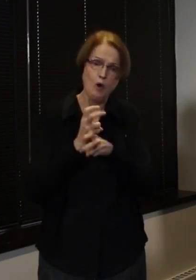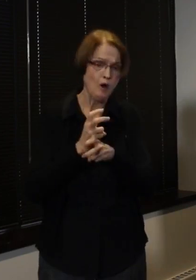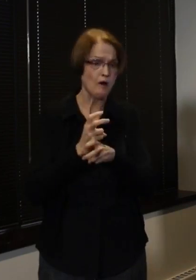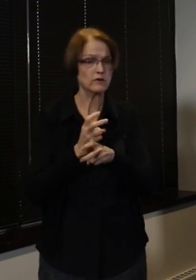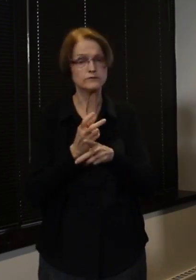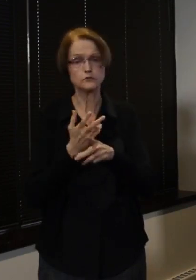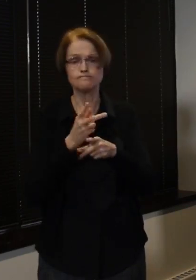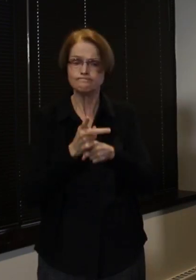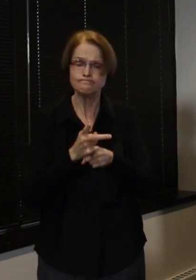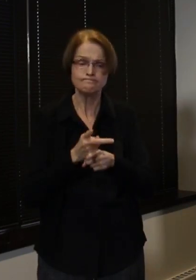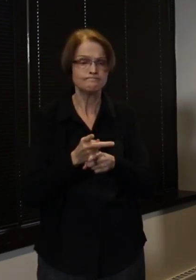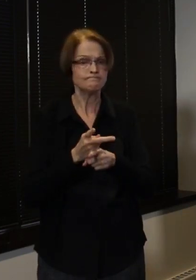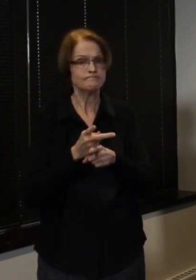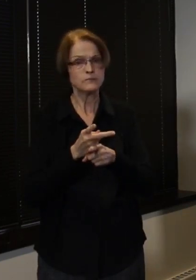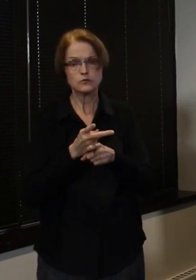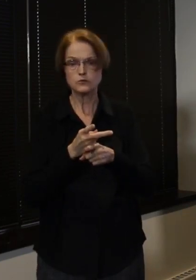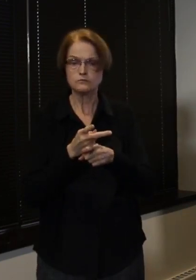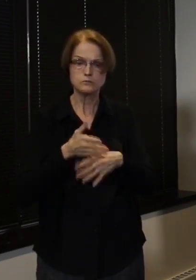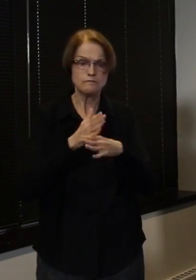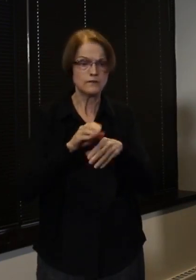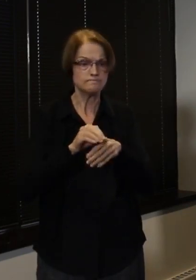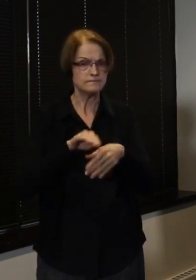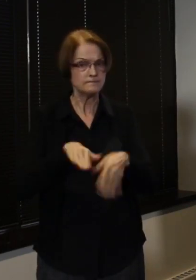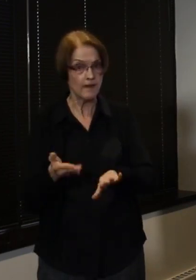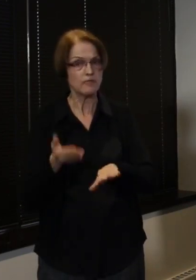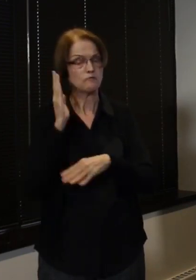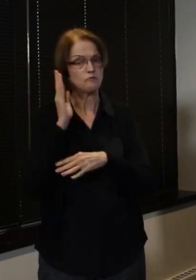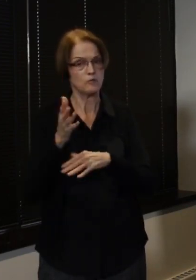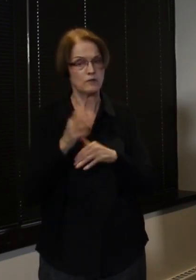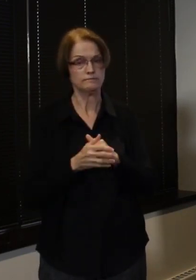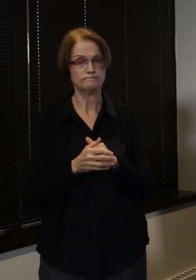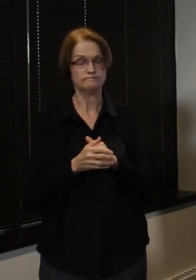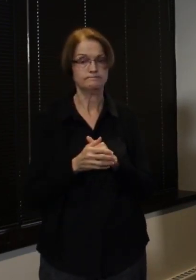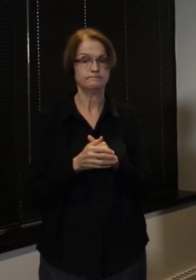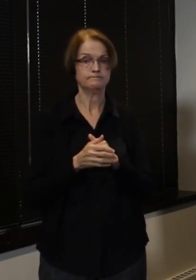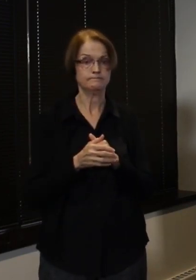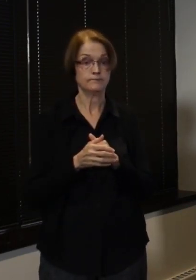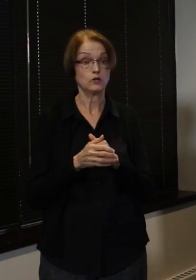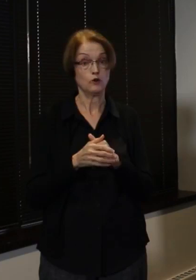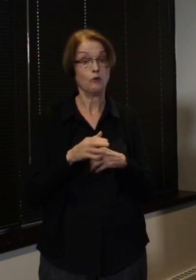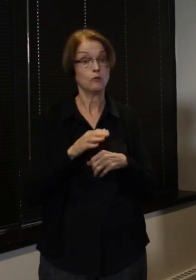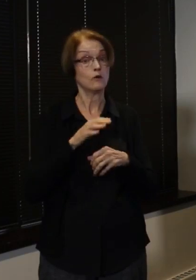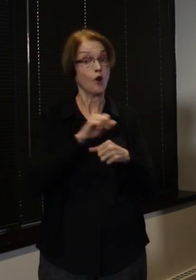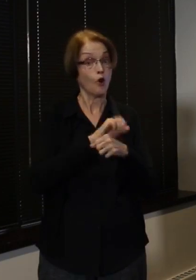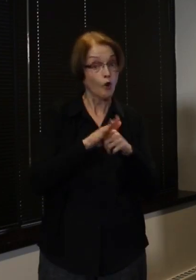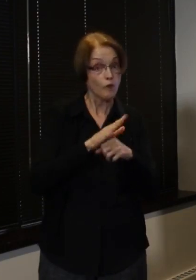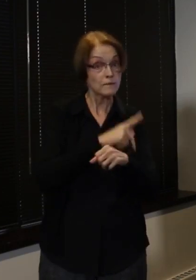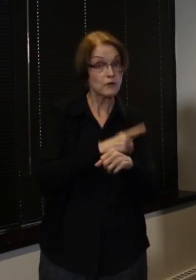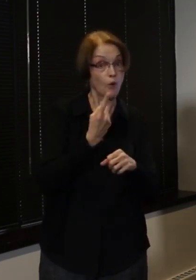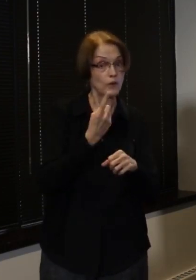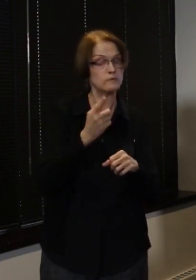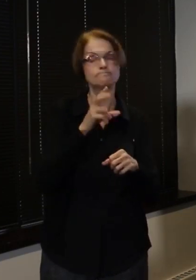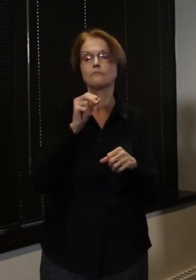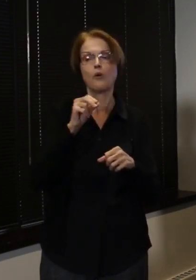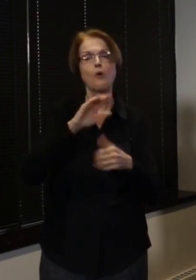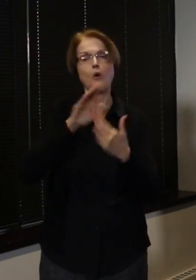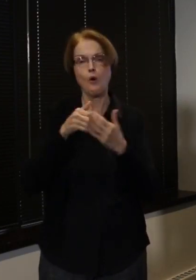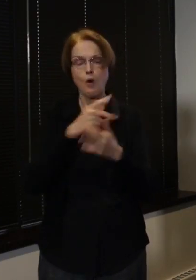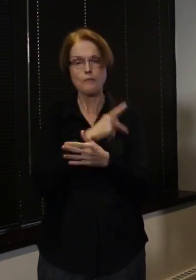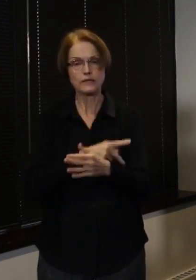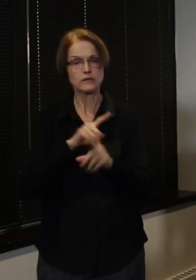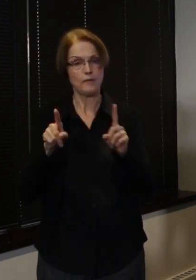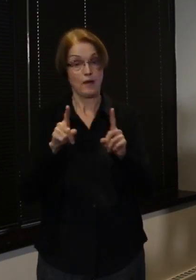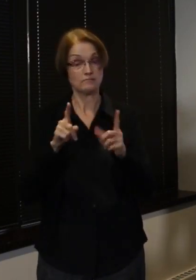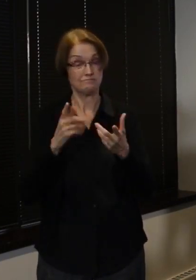keep patients from dying, not just all COVID patients, but all patients. But preventing